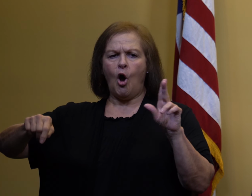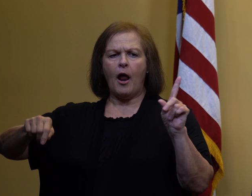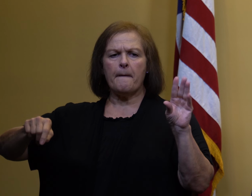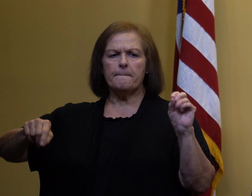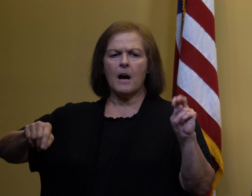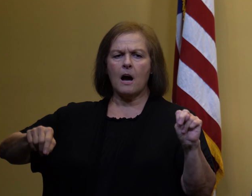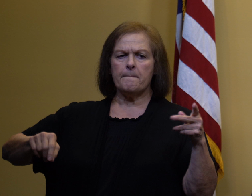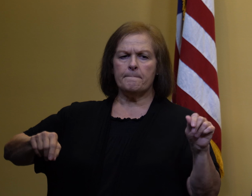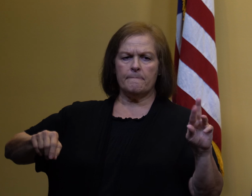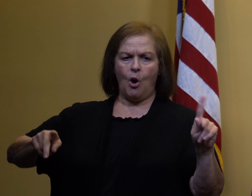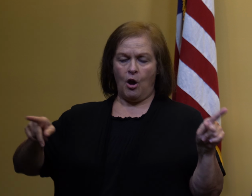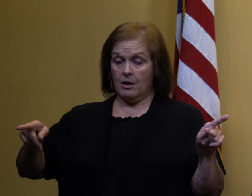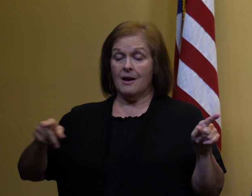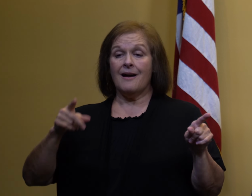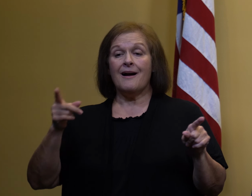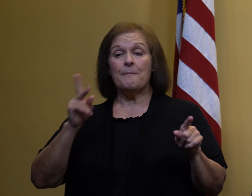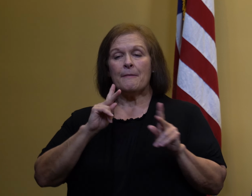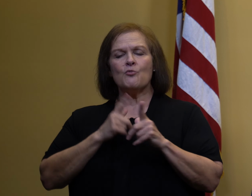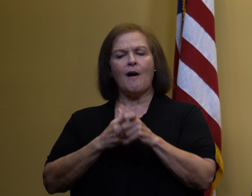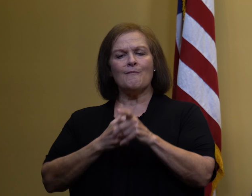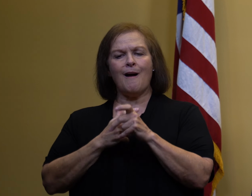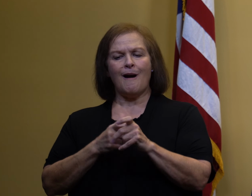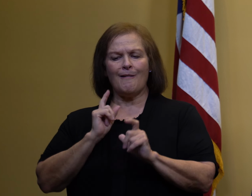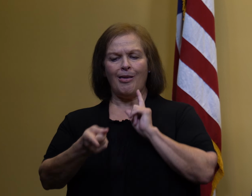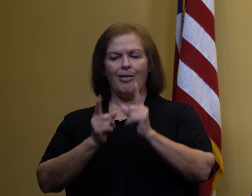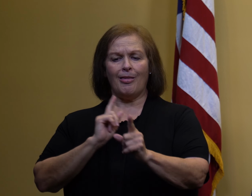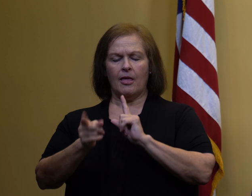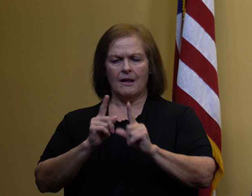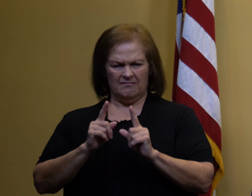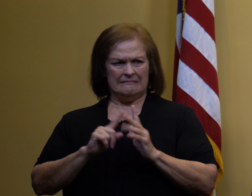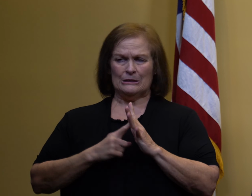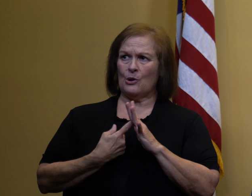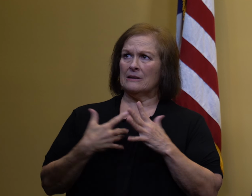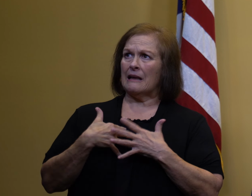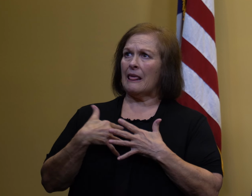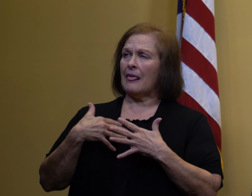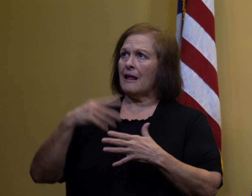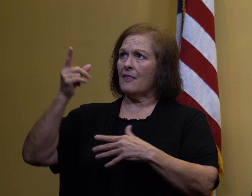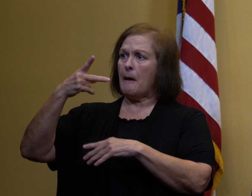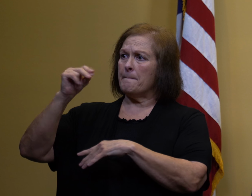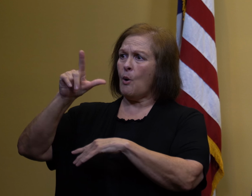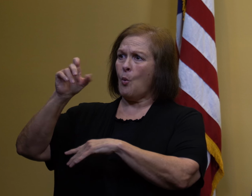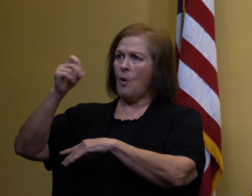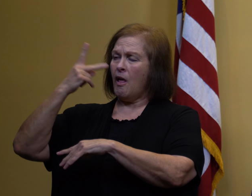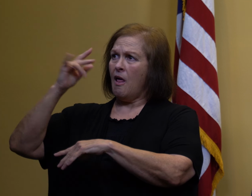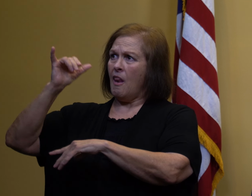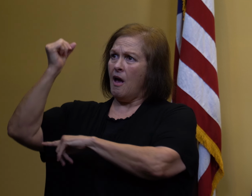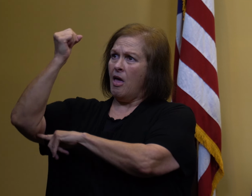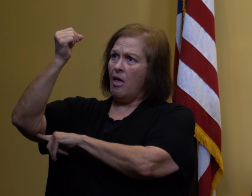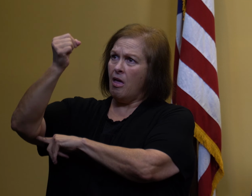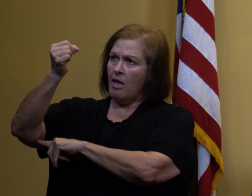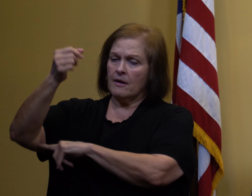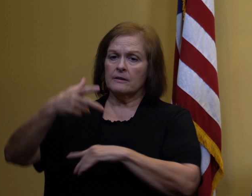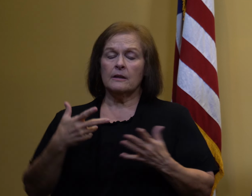entrance. Okay. And lots of runners are kind of getting scared if they run underneath us that it could fall. Sure. So what